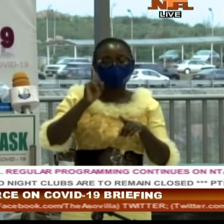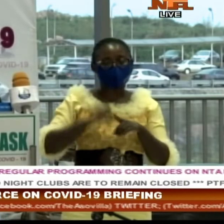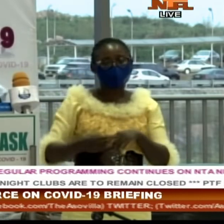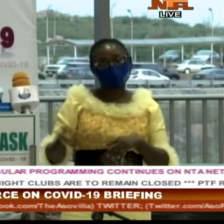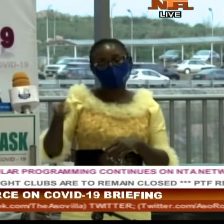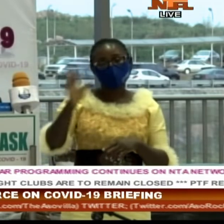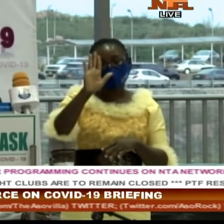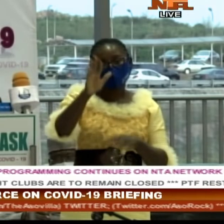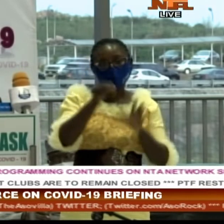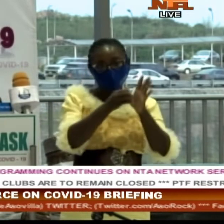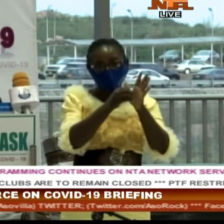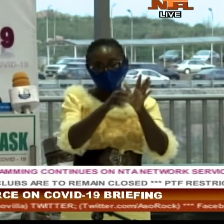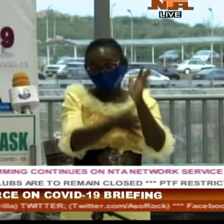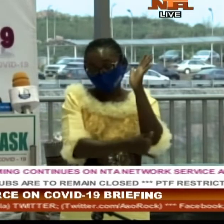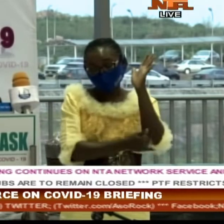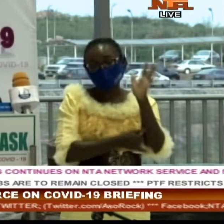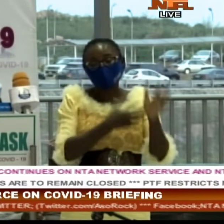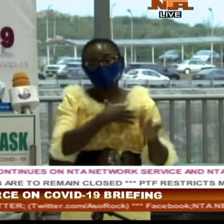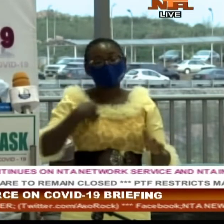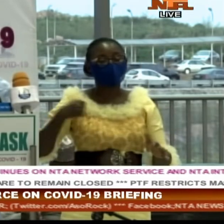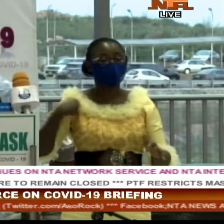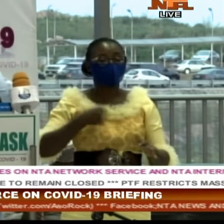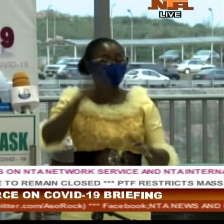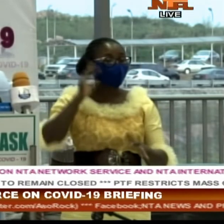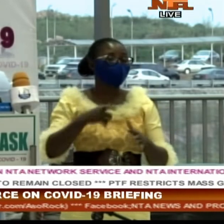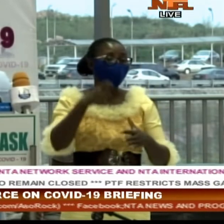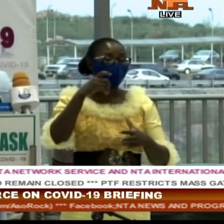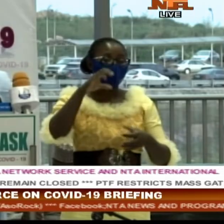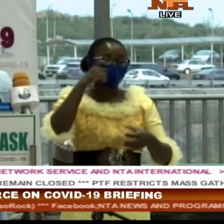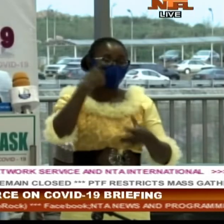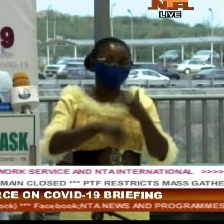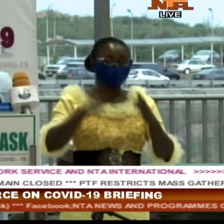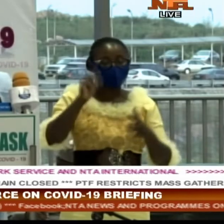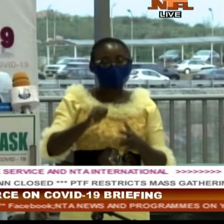So they are bringing only people that are negative, starting point.